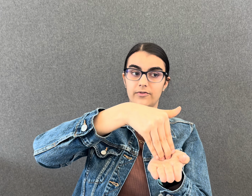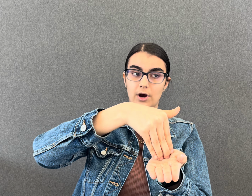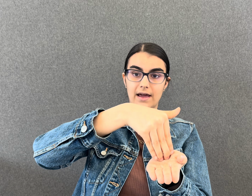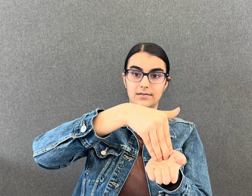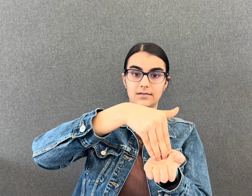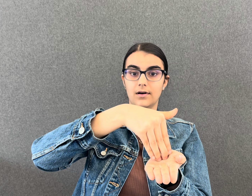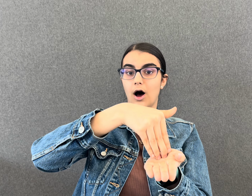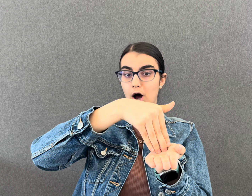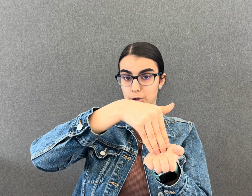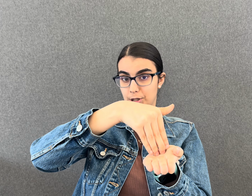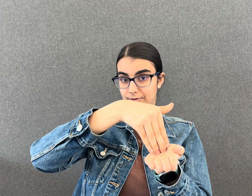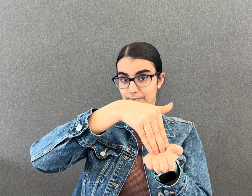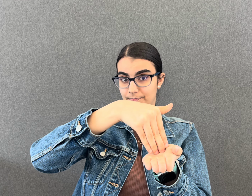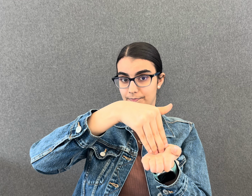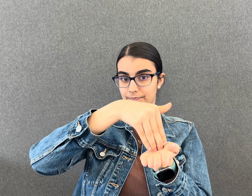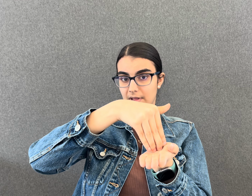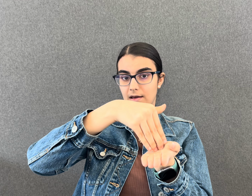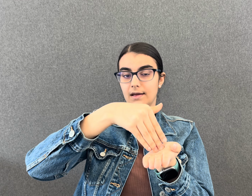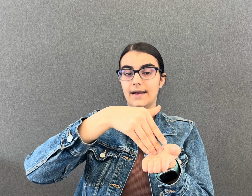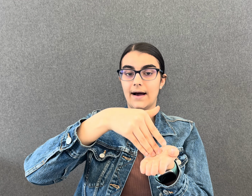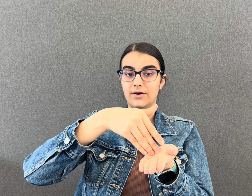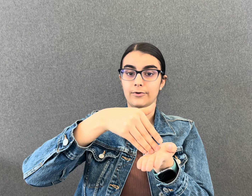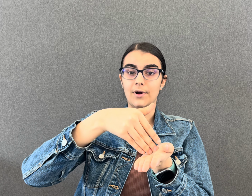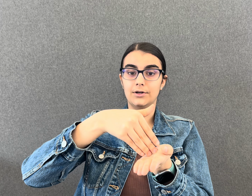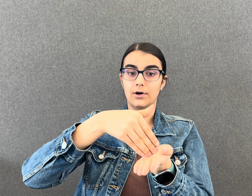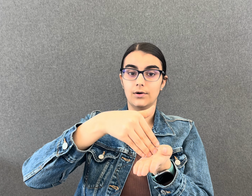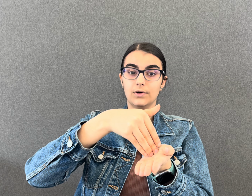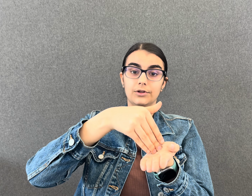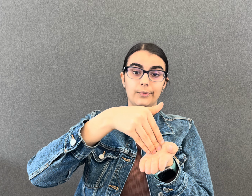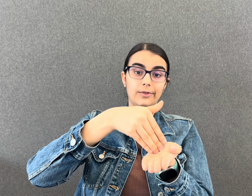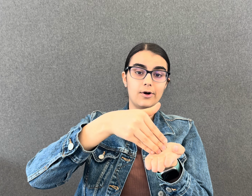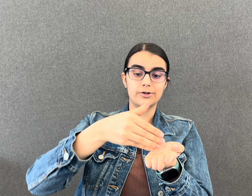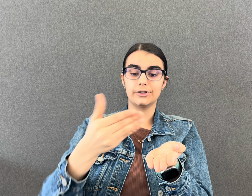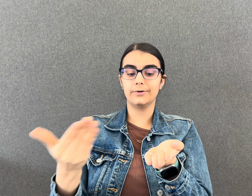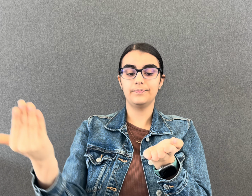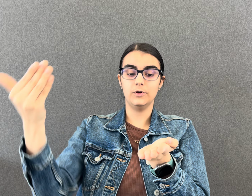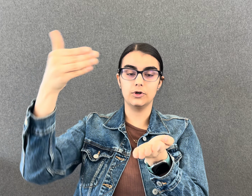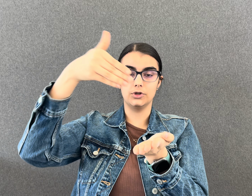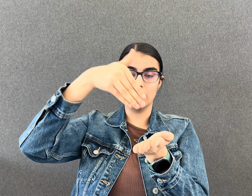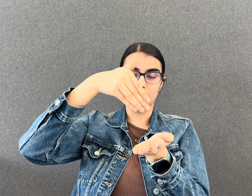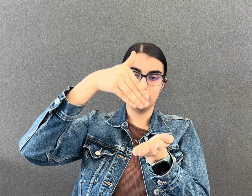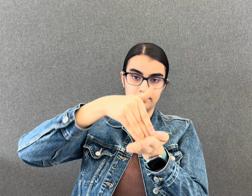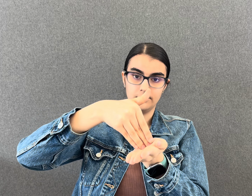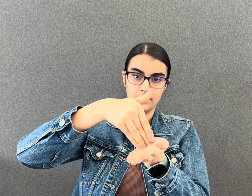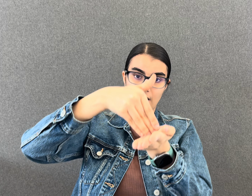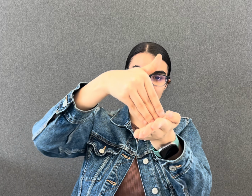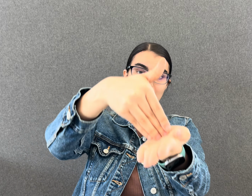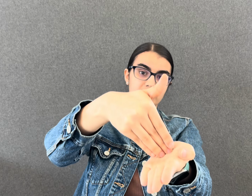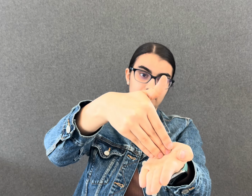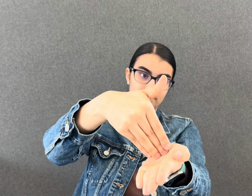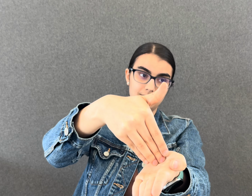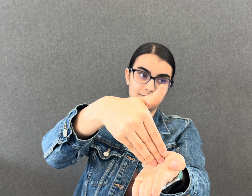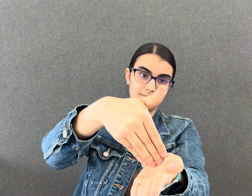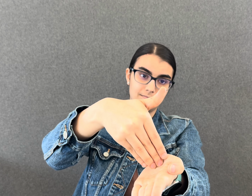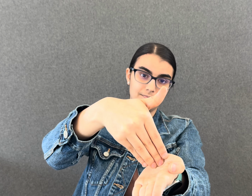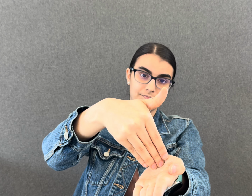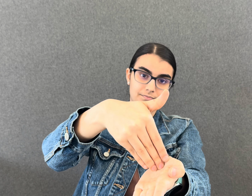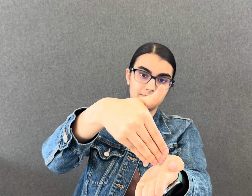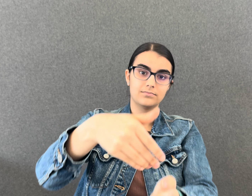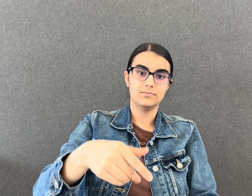hand, 100. Now, if you wanted to go a little bit larger, you could go 1,000. So